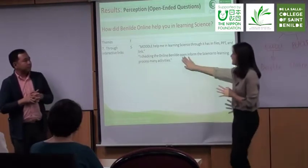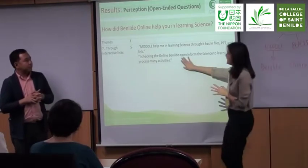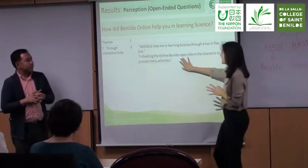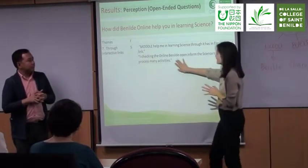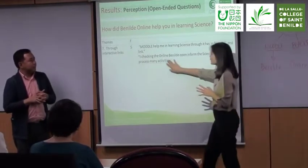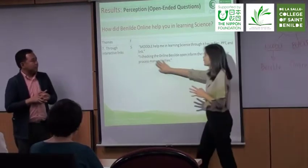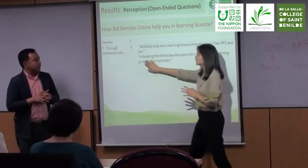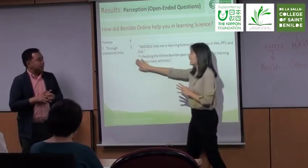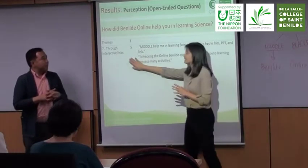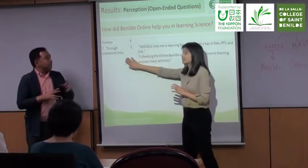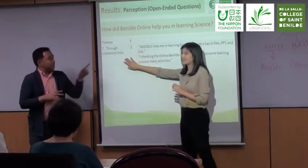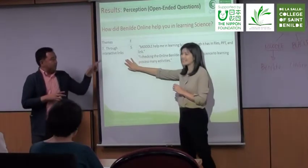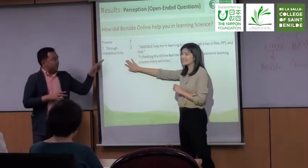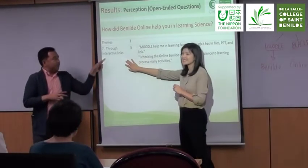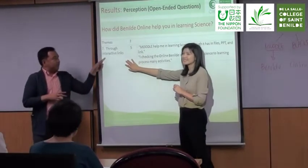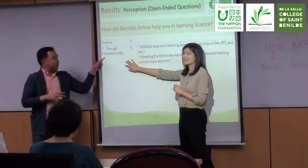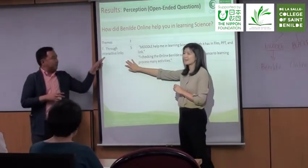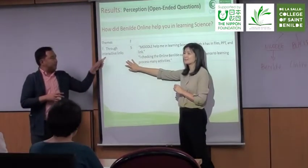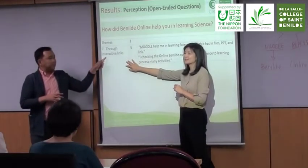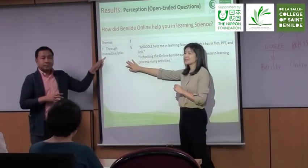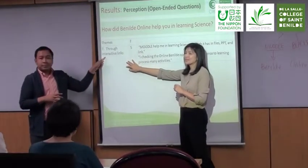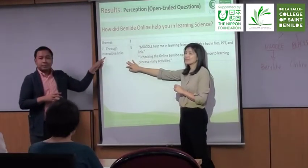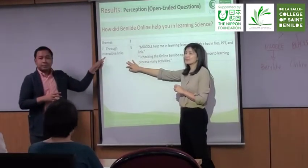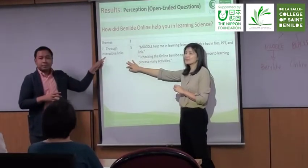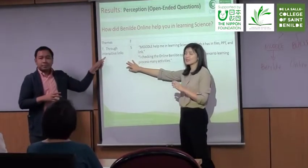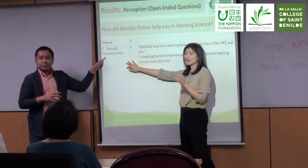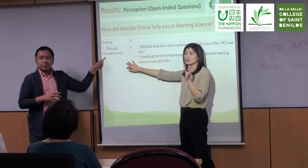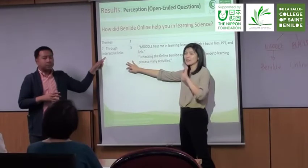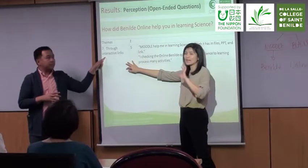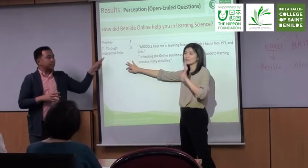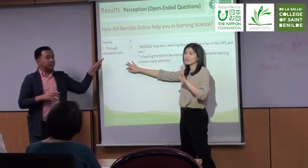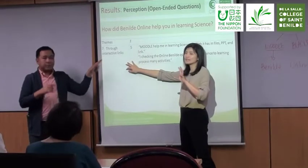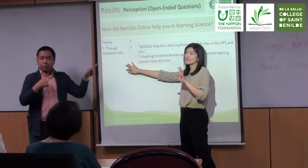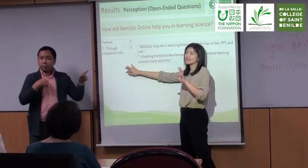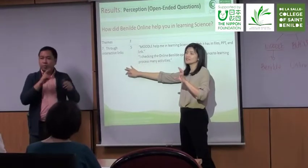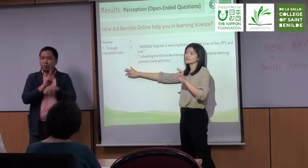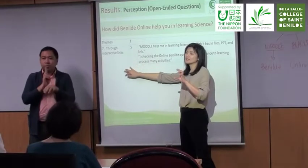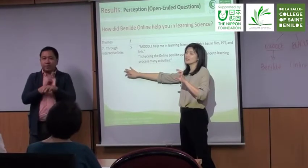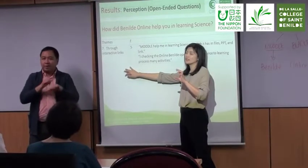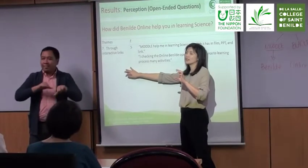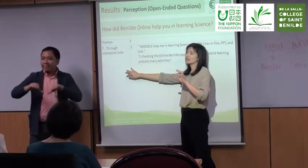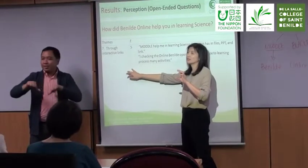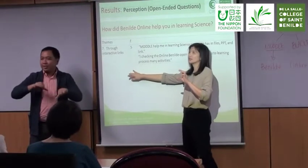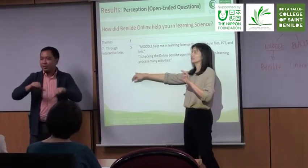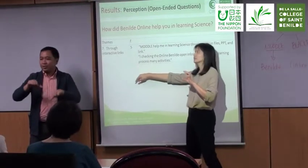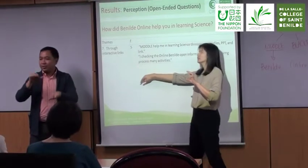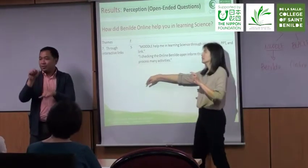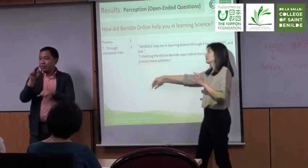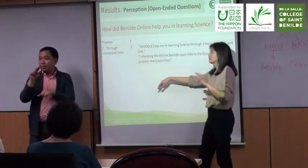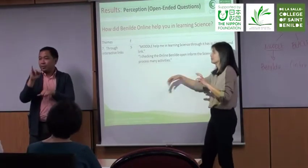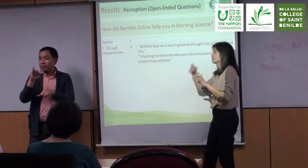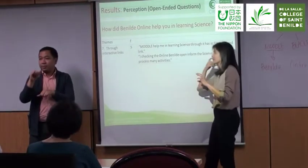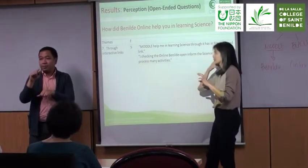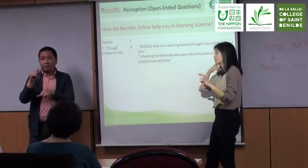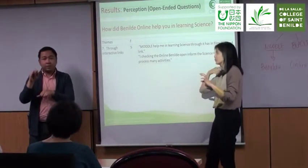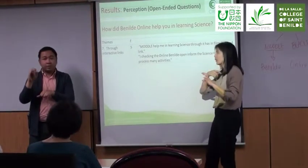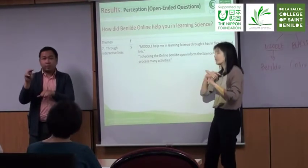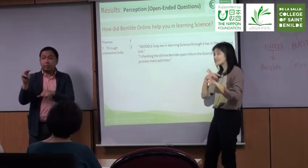Sorry. And then to interactive links, because I use animated